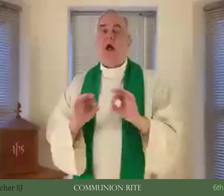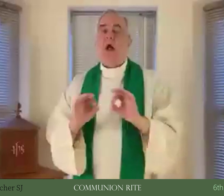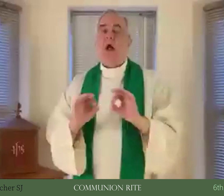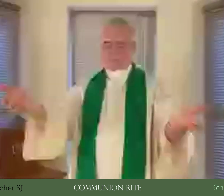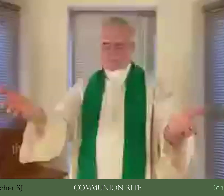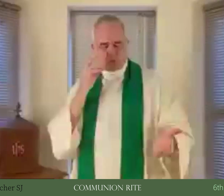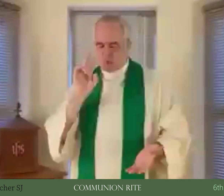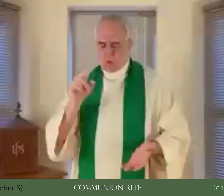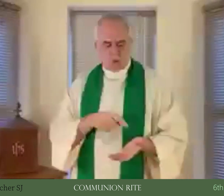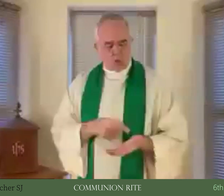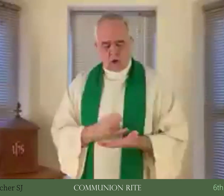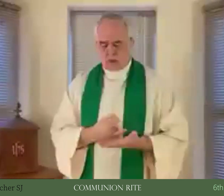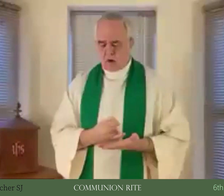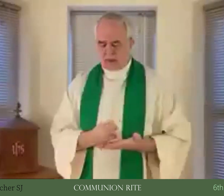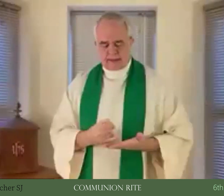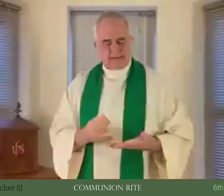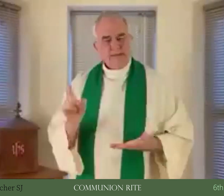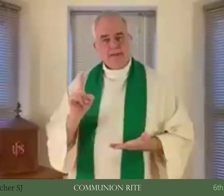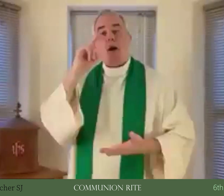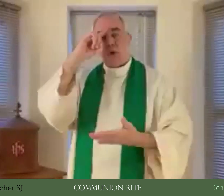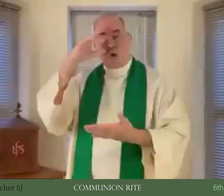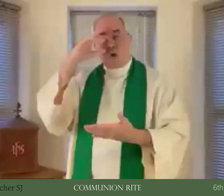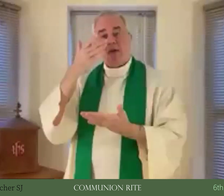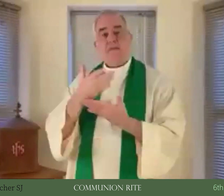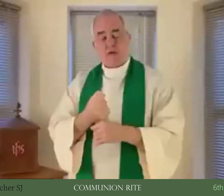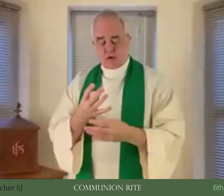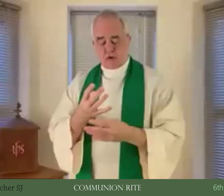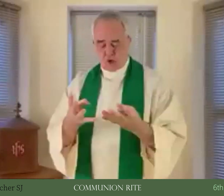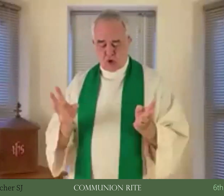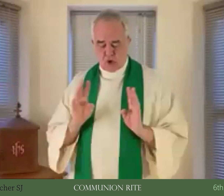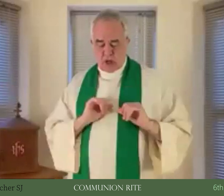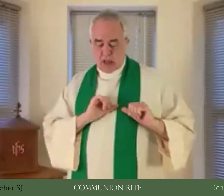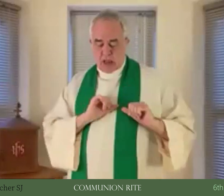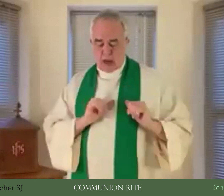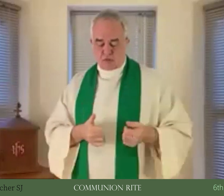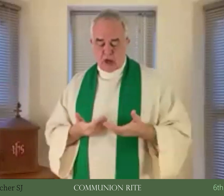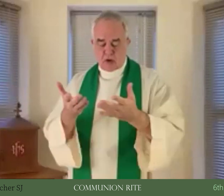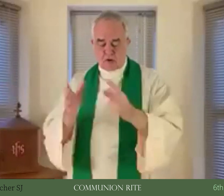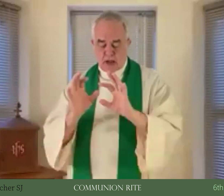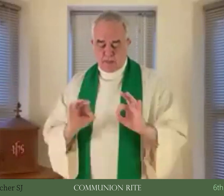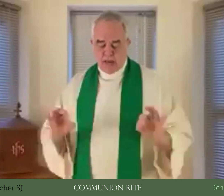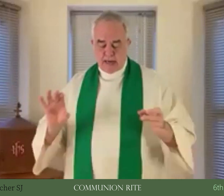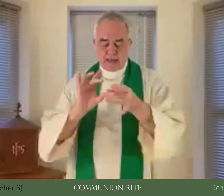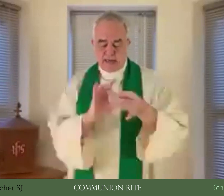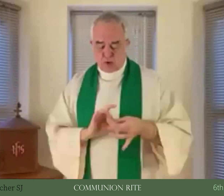you. But not in our sins, but on the face of your church, and grace to grant peace and